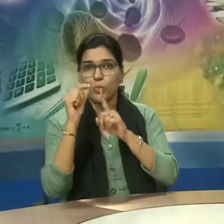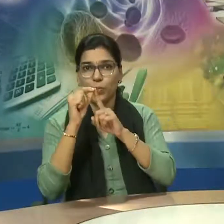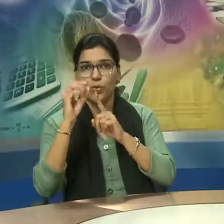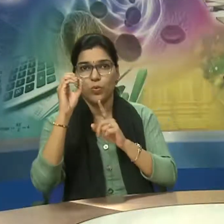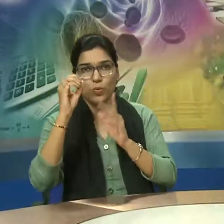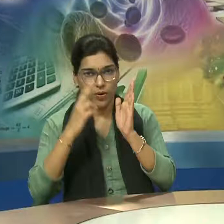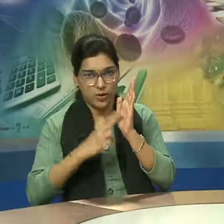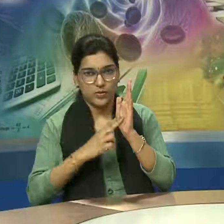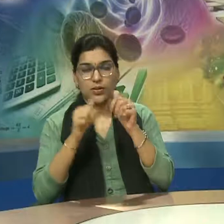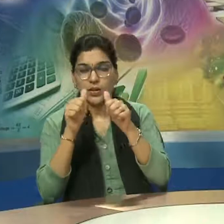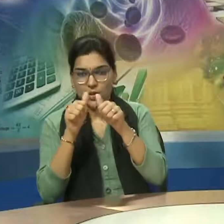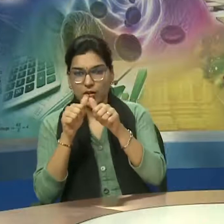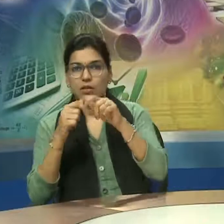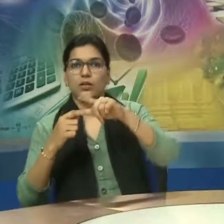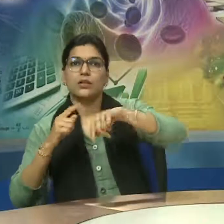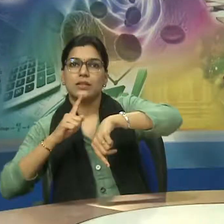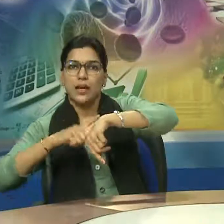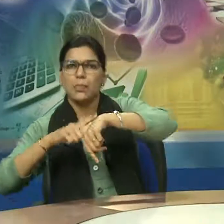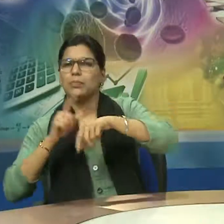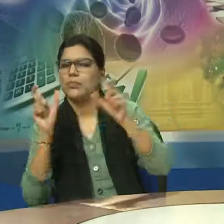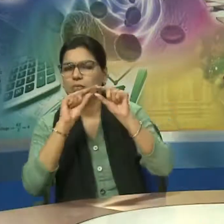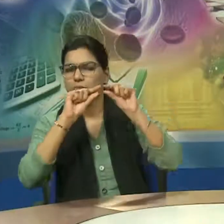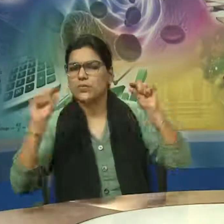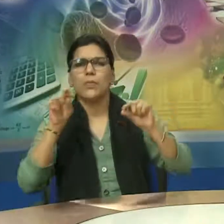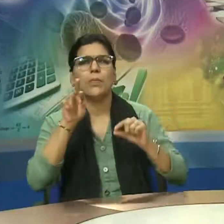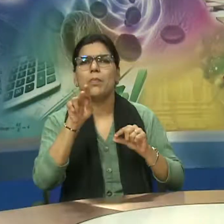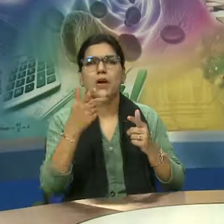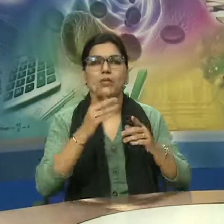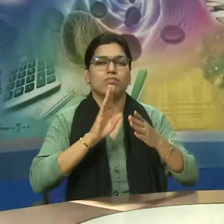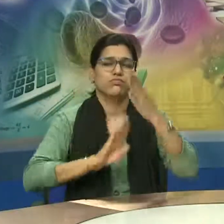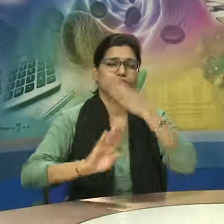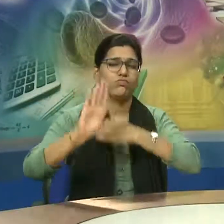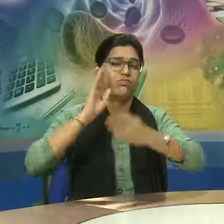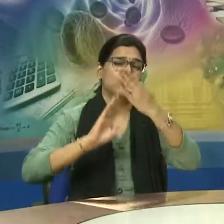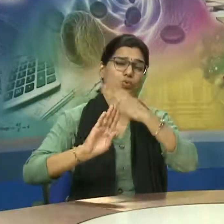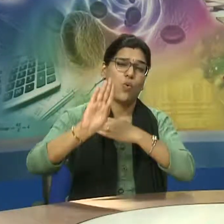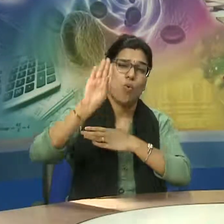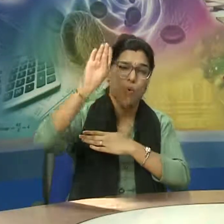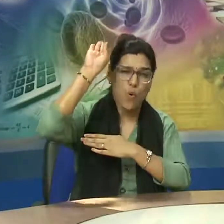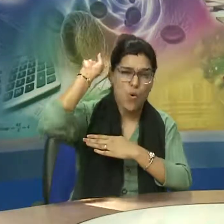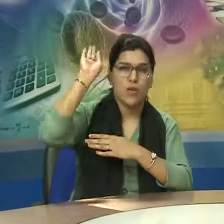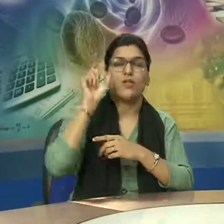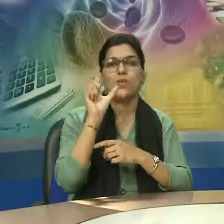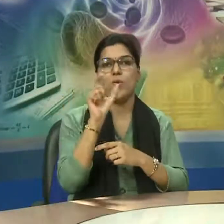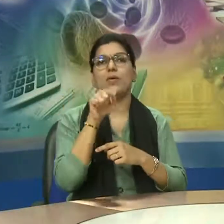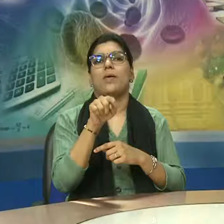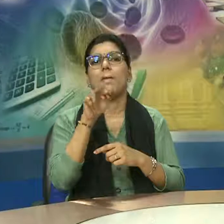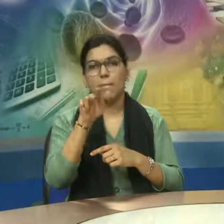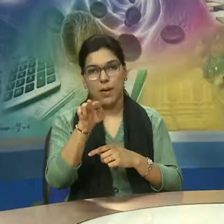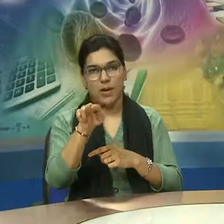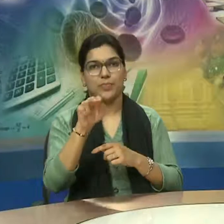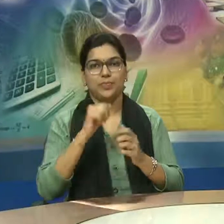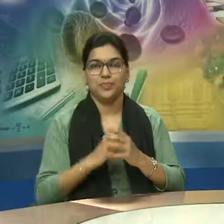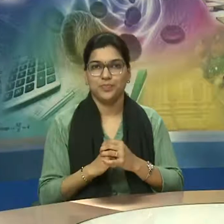Once upon a time. What is the meaning of once upon a time?